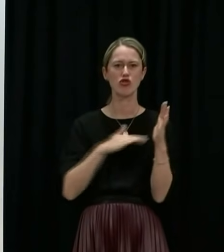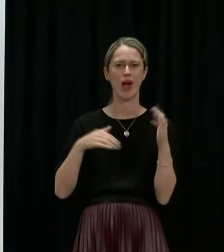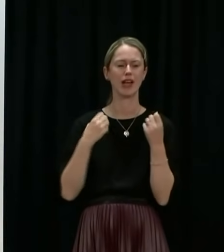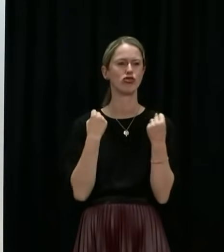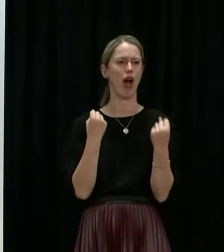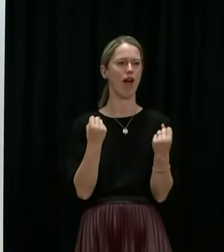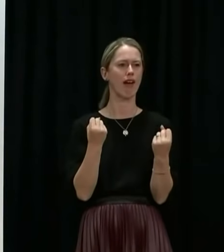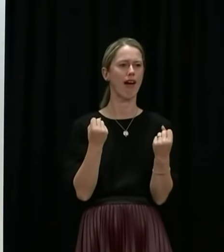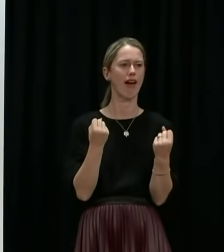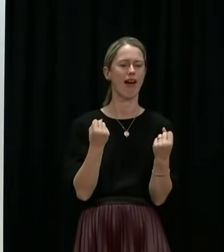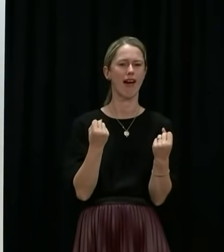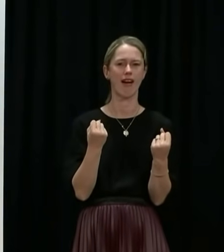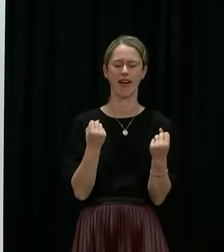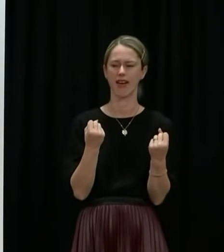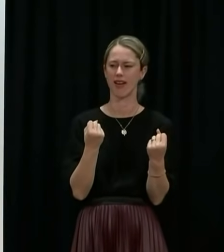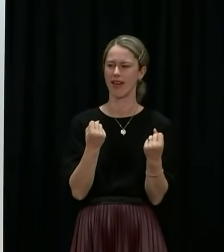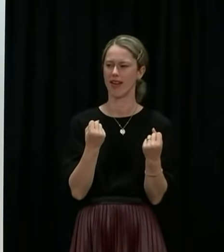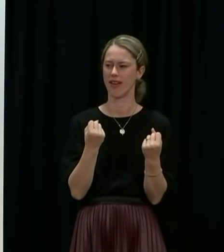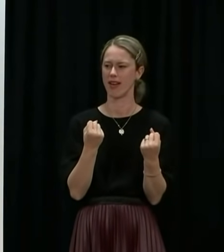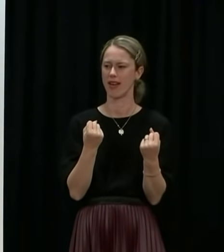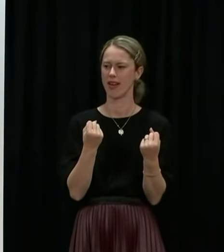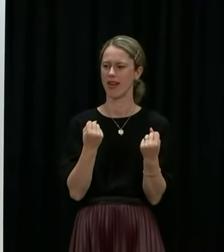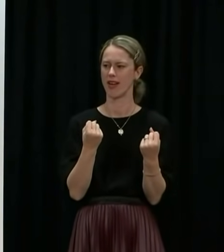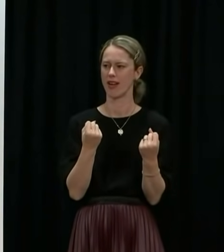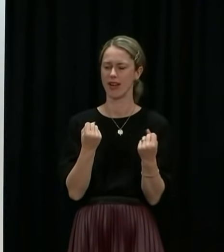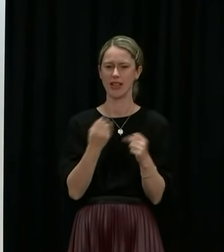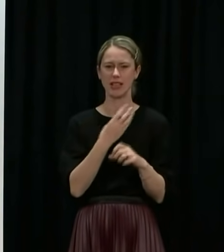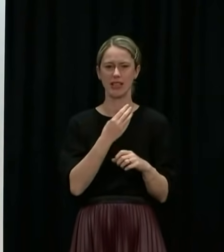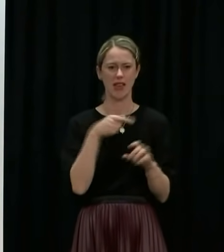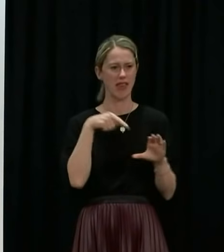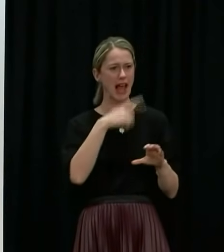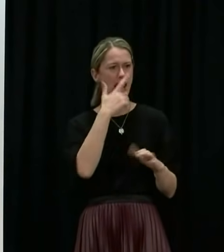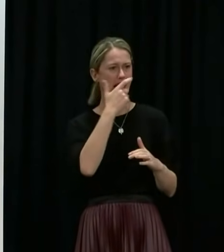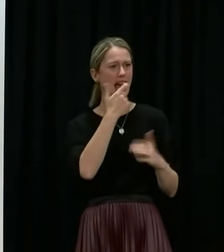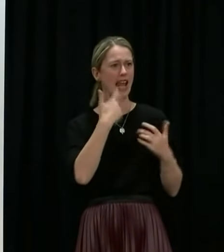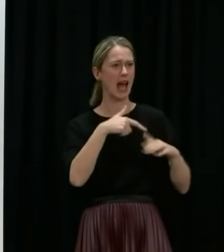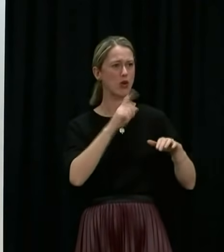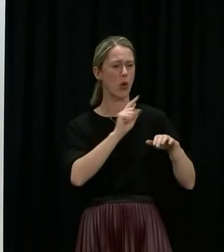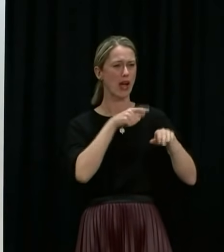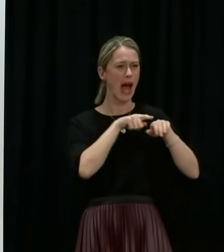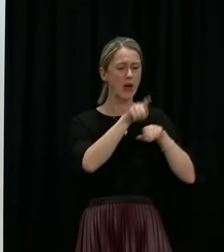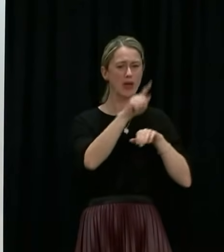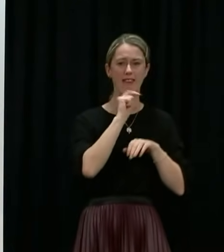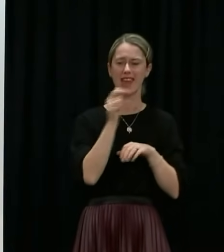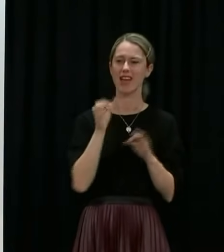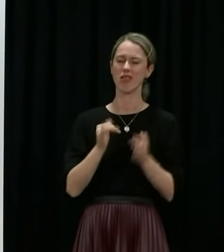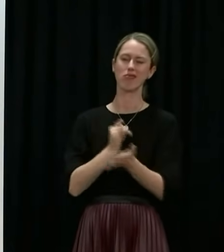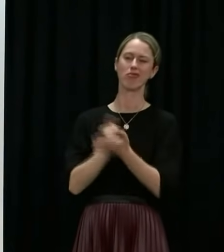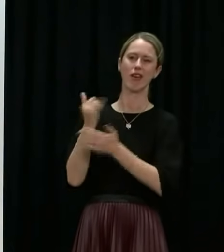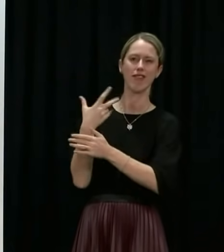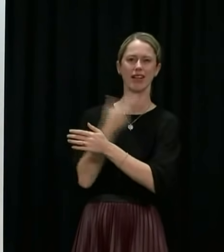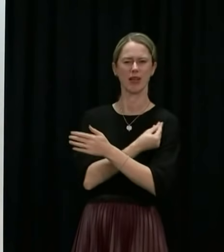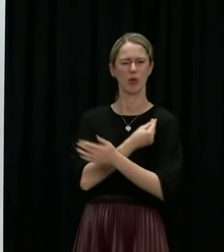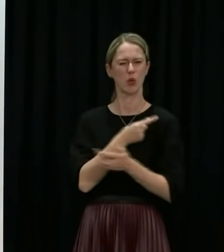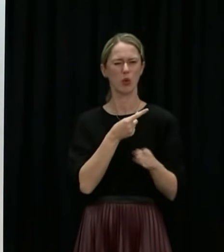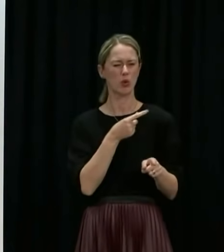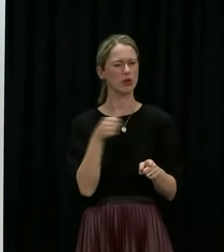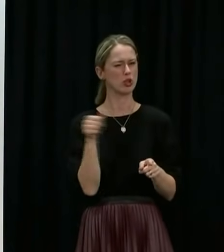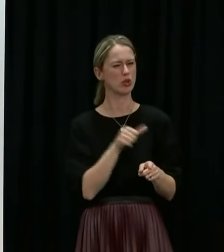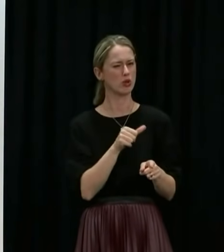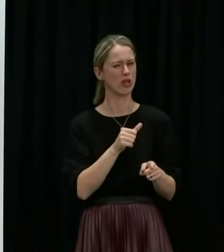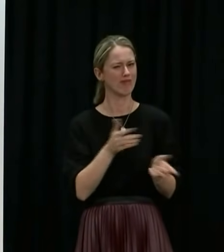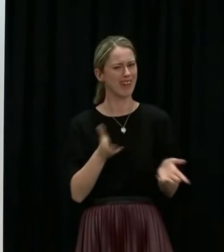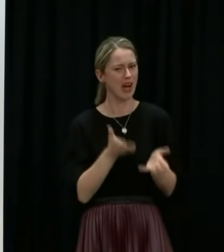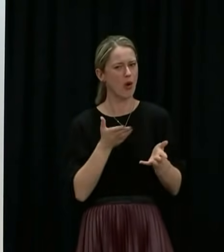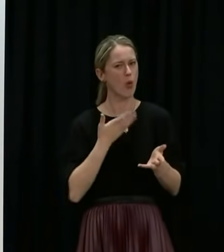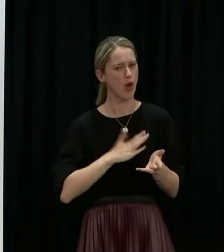some cases people have the privilege of getting to cross the boundary when other people aren't. And if they're choosing not to be vaccinated, surely that's something that you would want